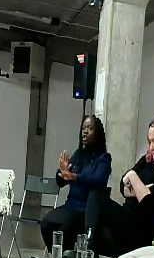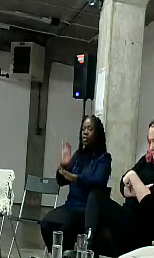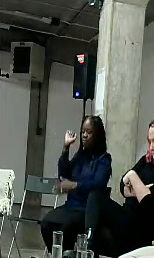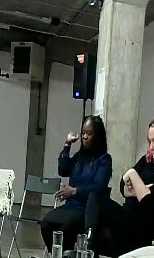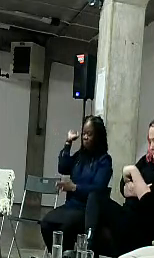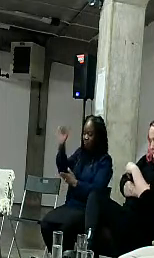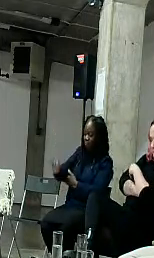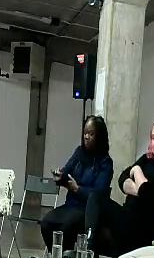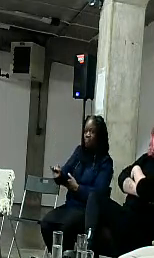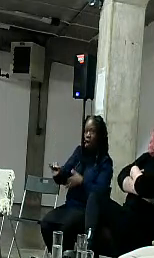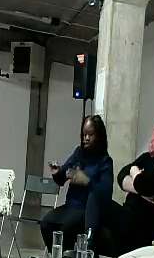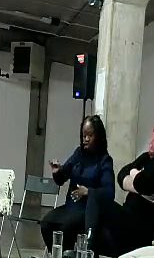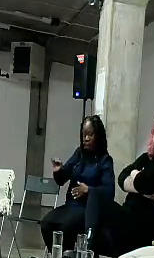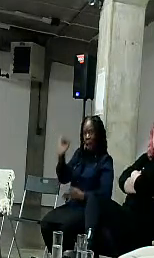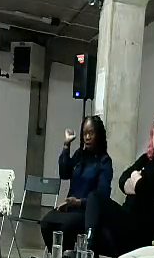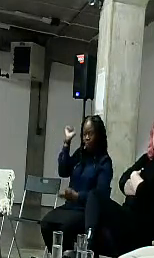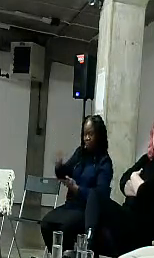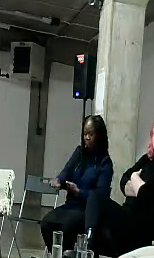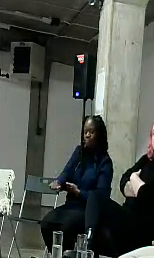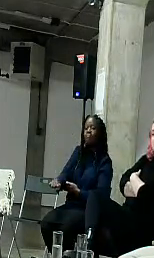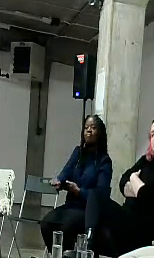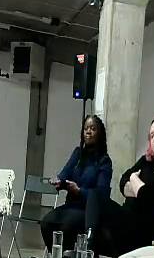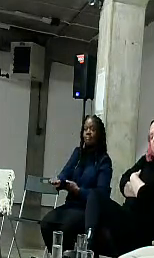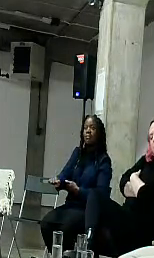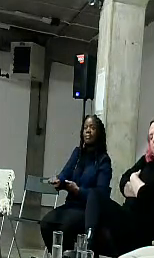stomach. And then